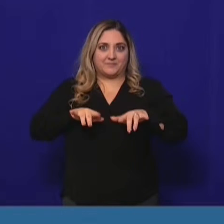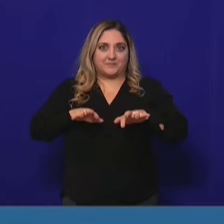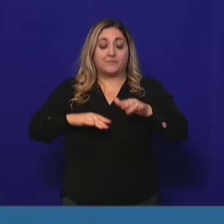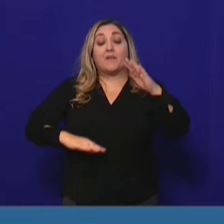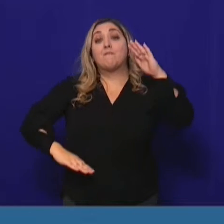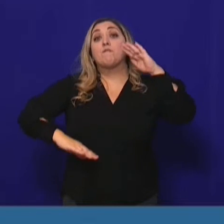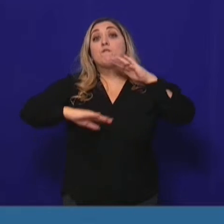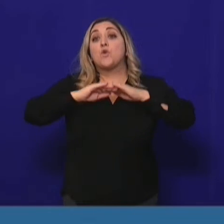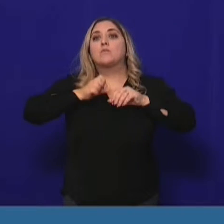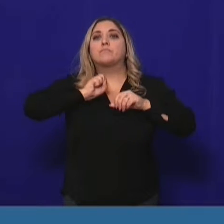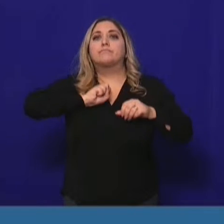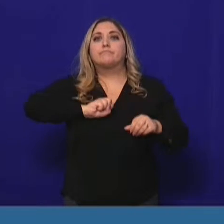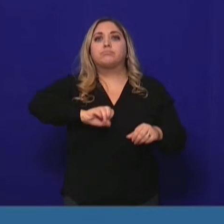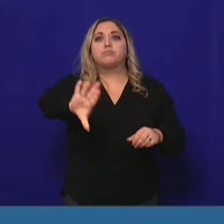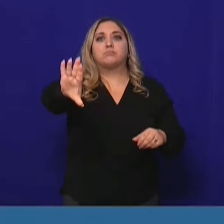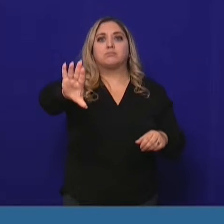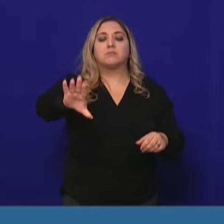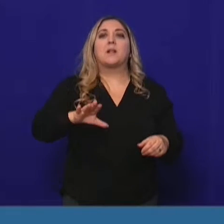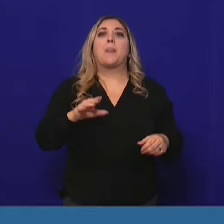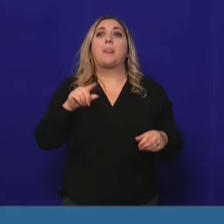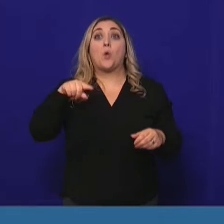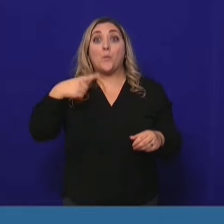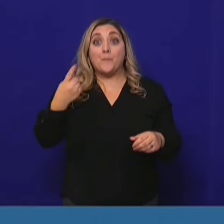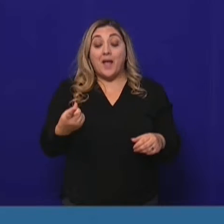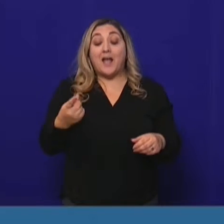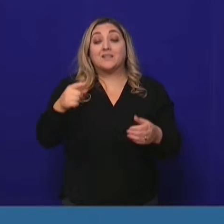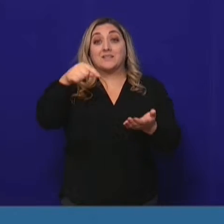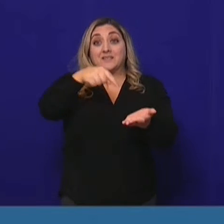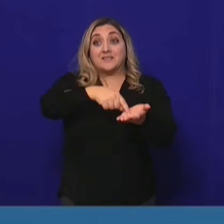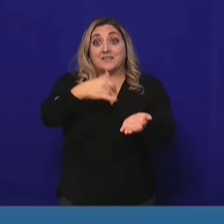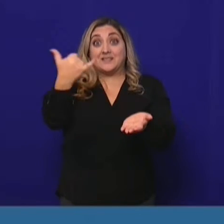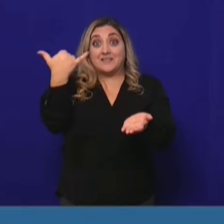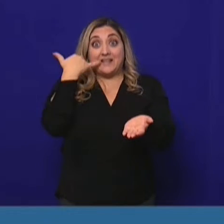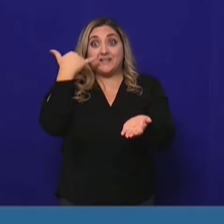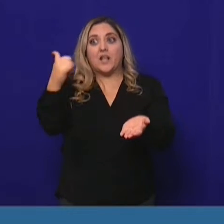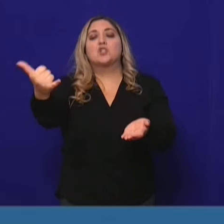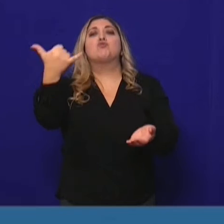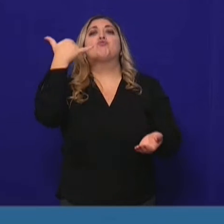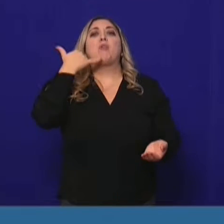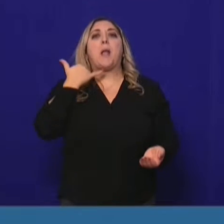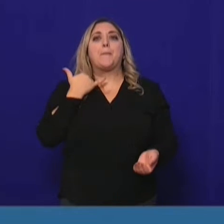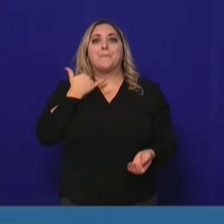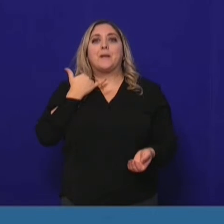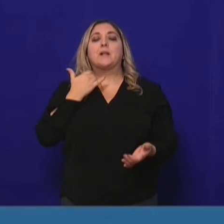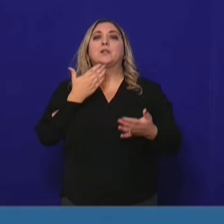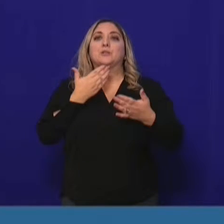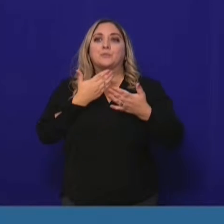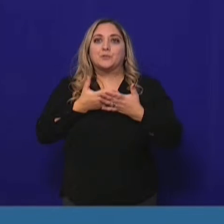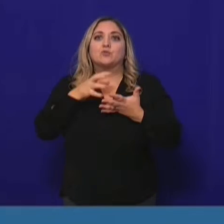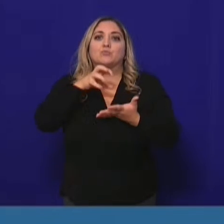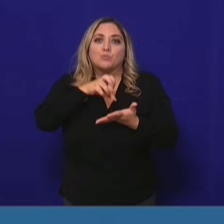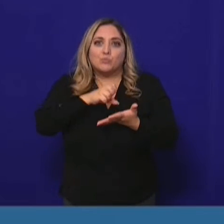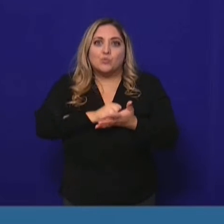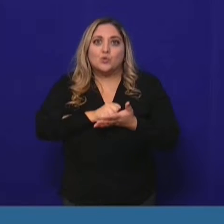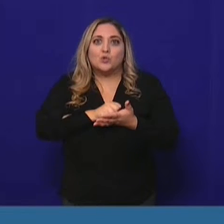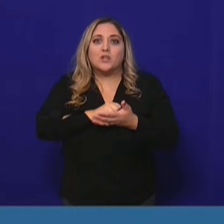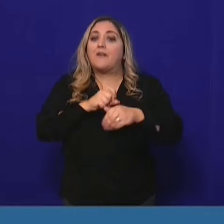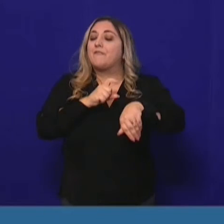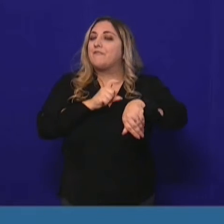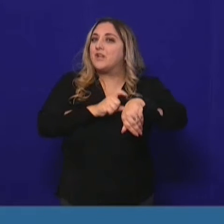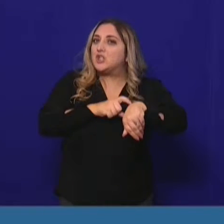din ir-request u mbagħad aħna mill-call center tagħna inċemplulek biex aħna nkun nistgħu propju nibbukkjawlkom u